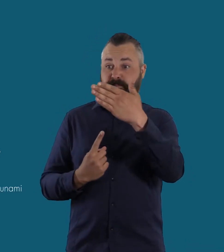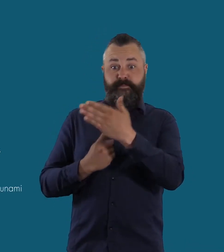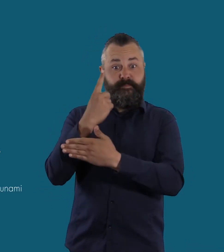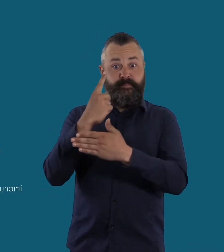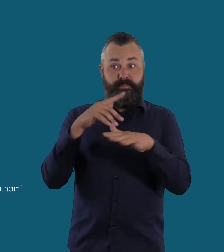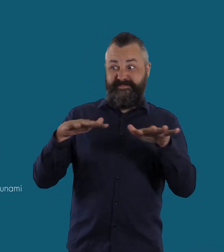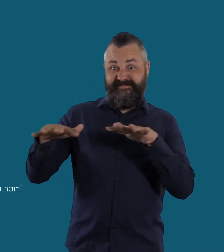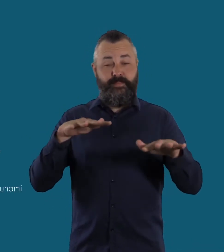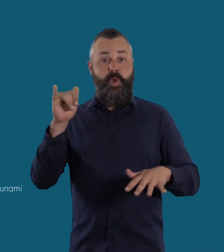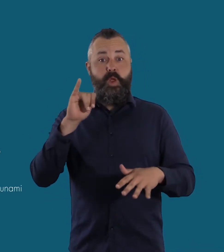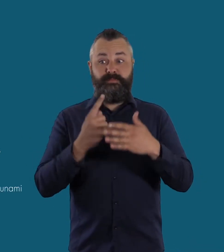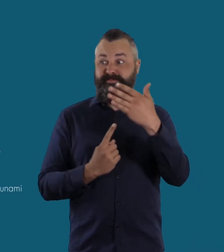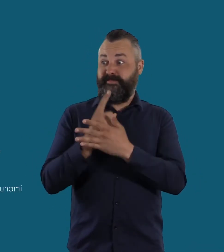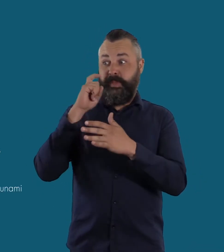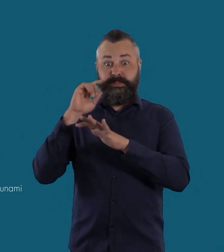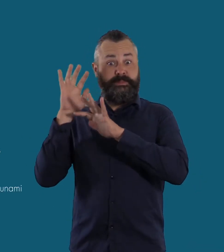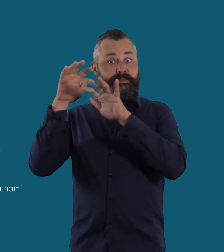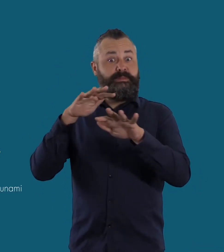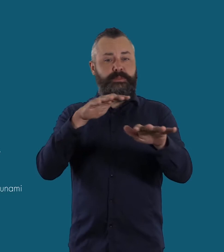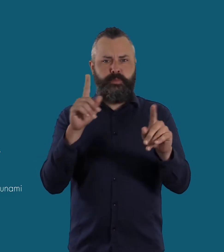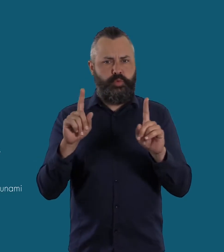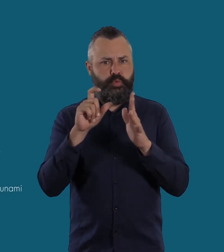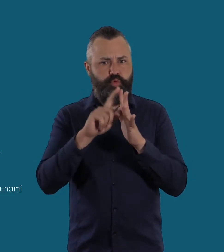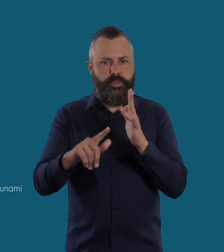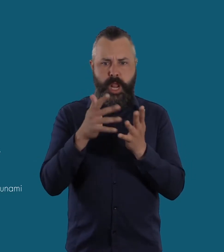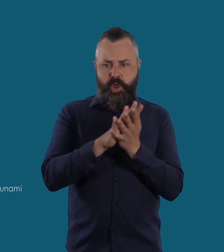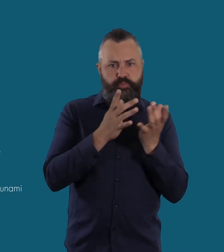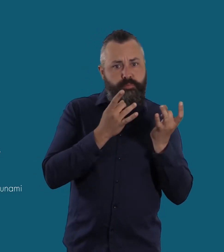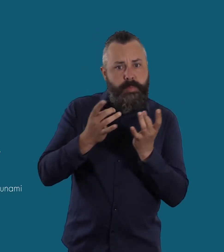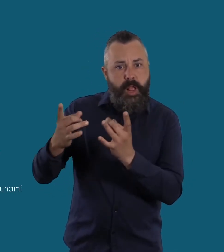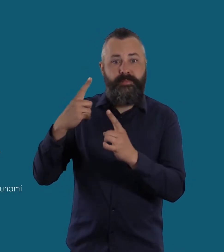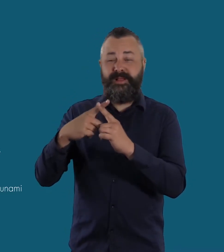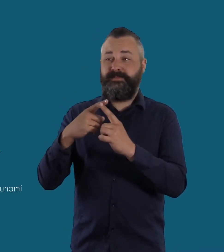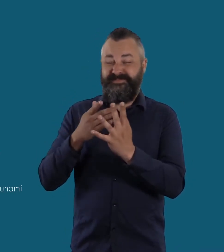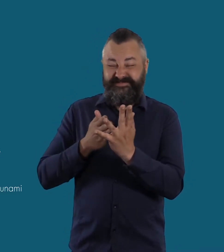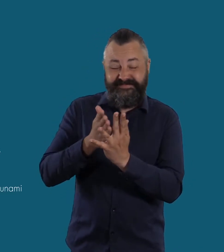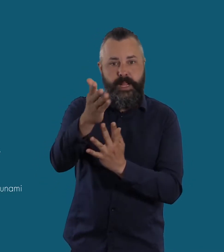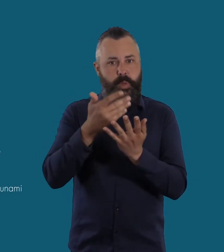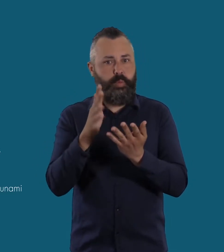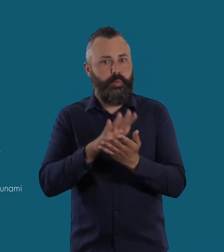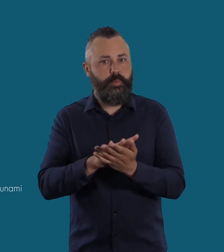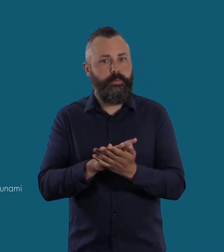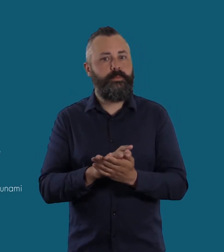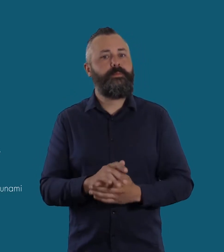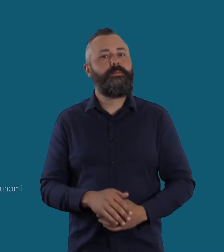I will suggest what you can do to prepare for and what to do in the event of an earthquake and tsunami.